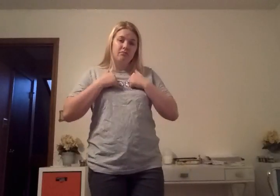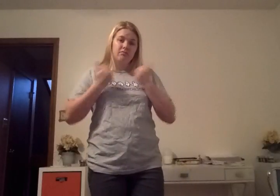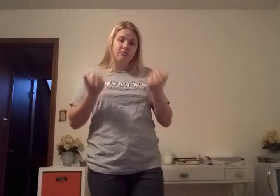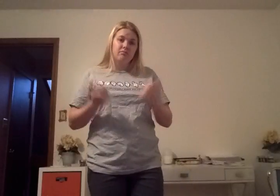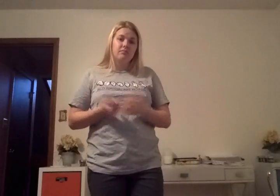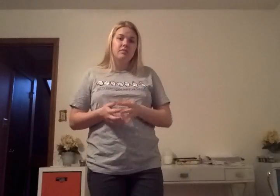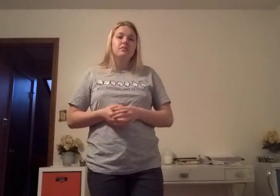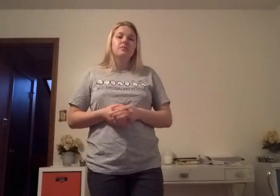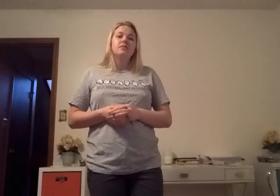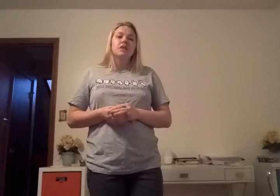point where it was